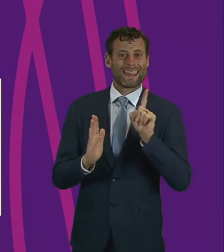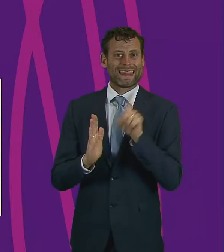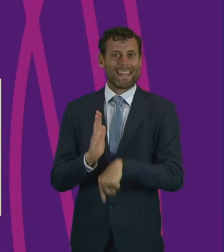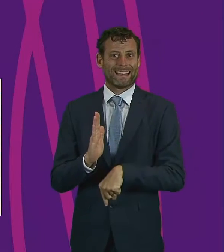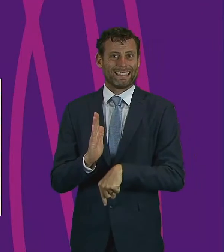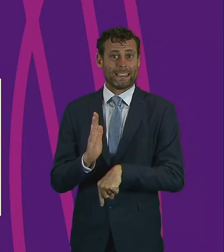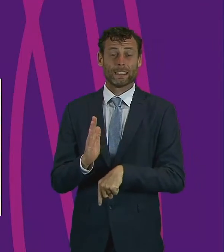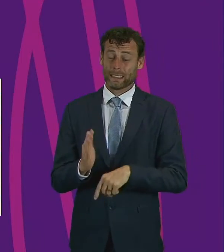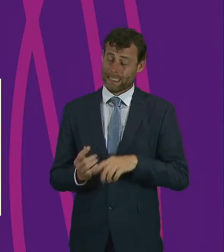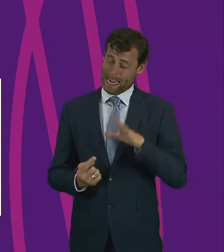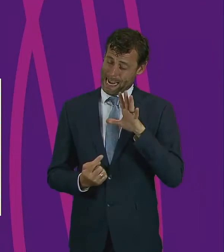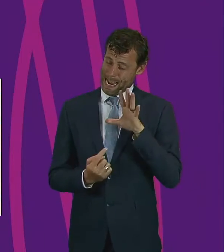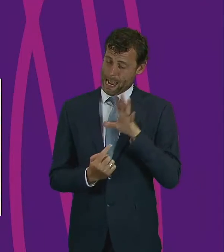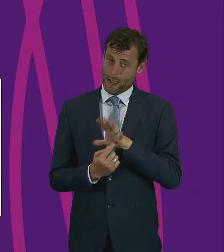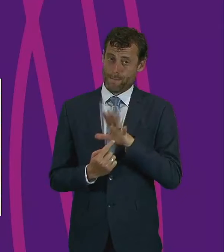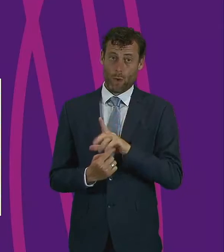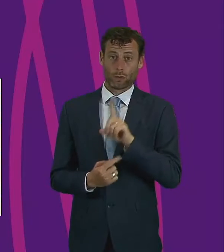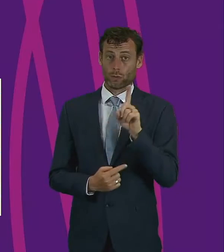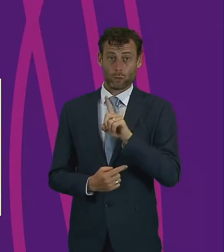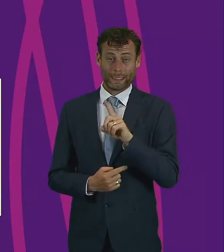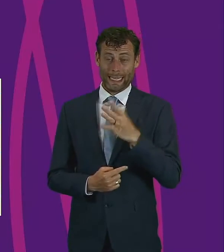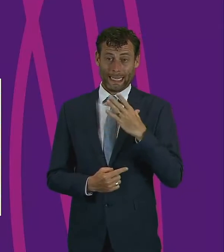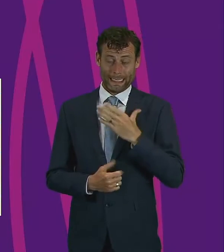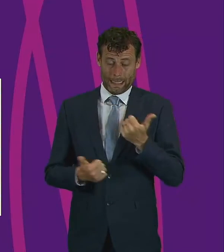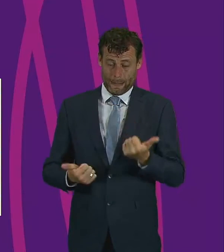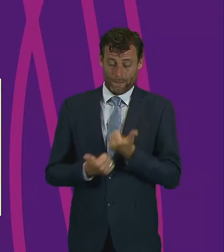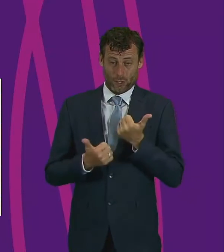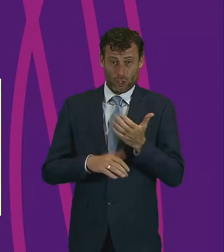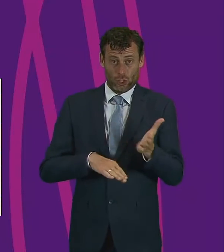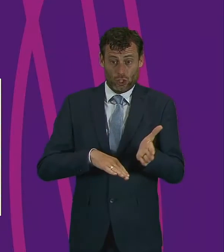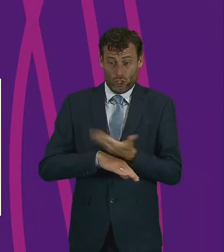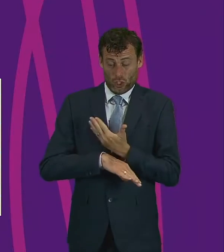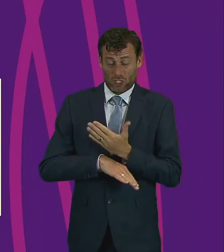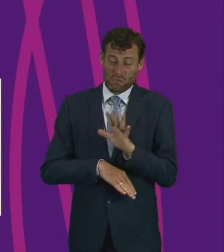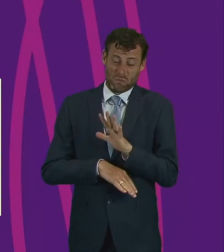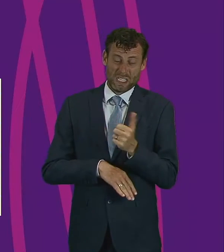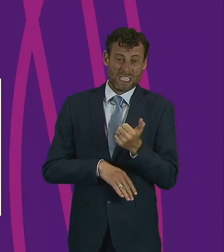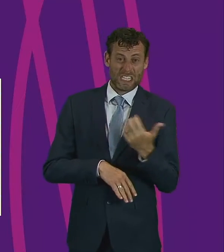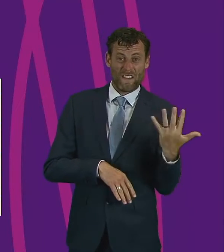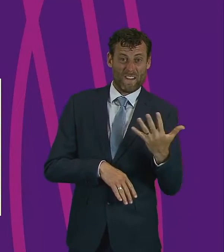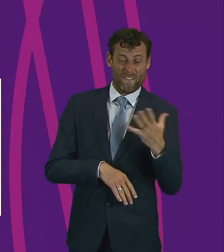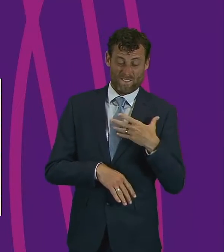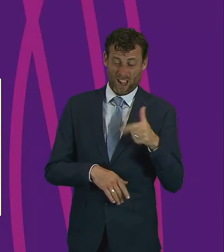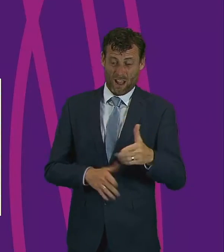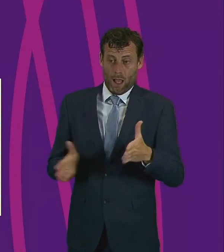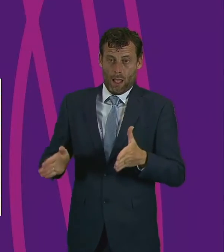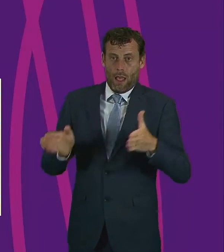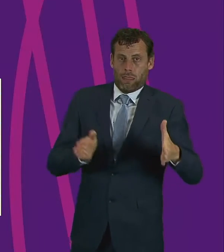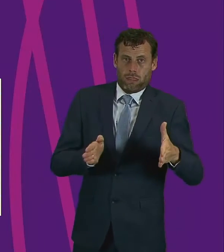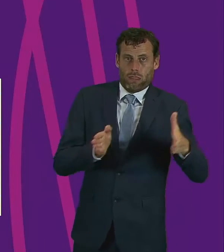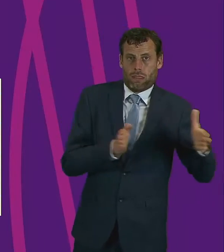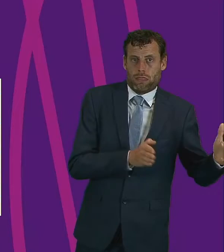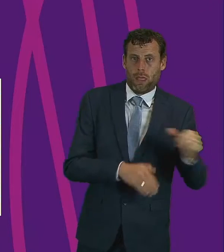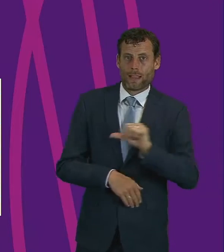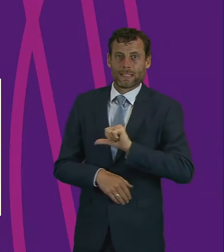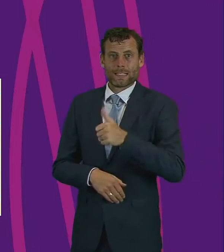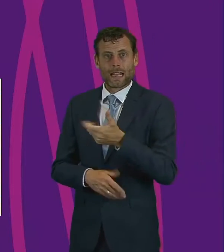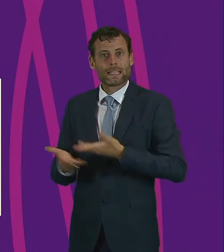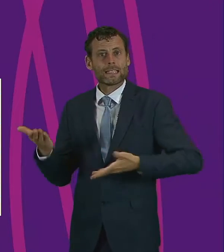very disciplined, I don't think we'll be finished this evening until 6:15. The next item of business is a debate